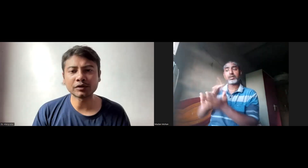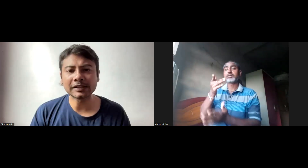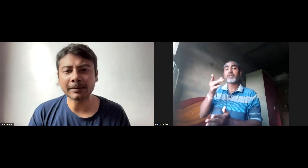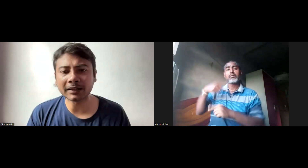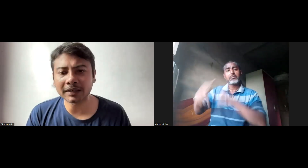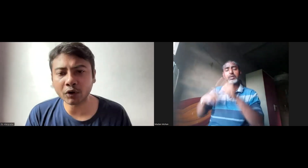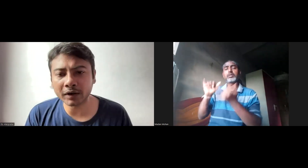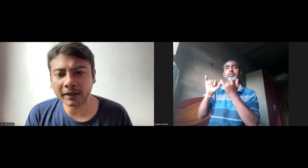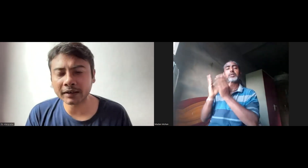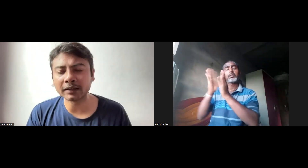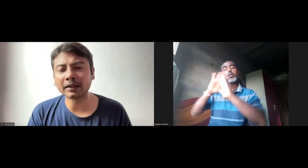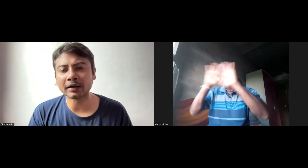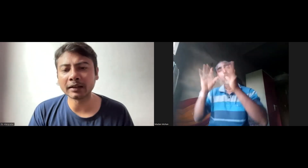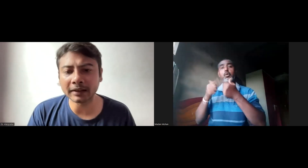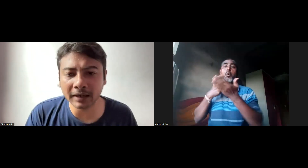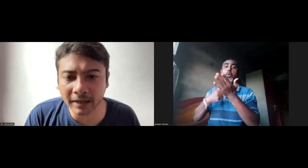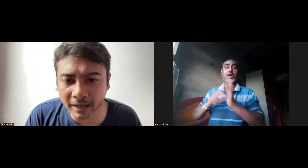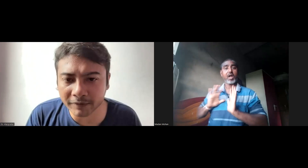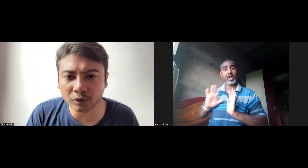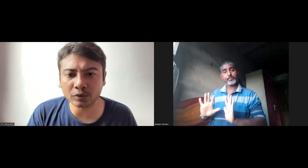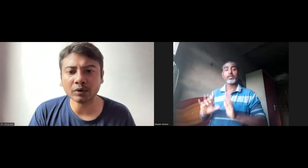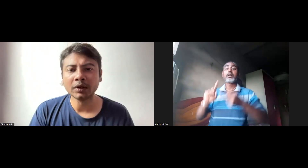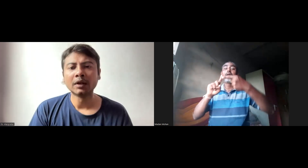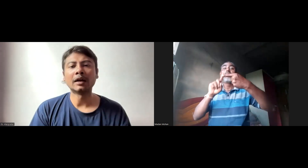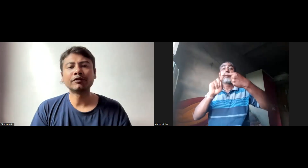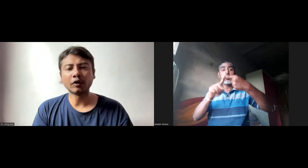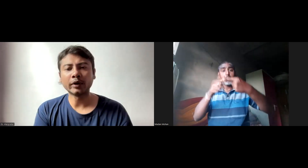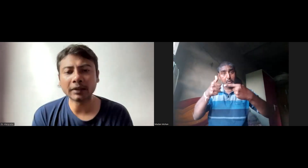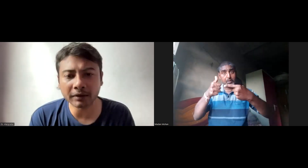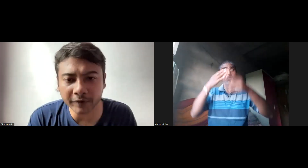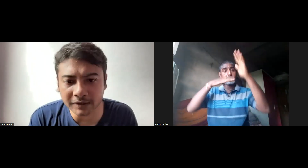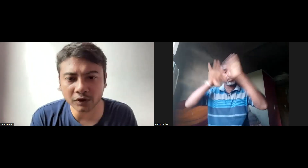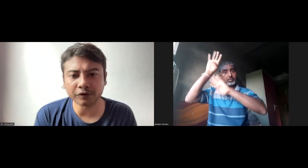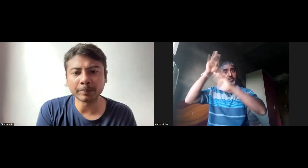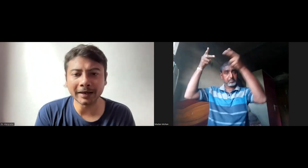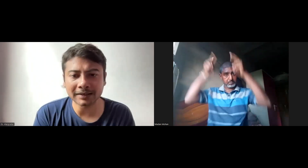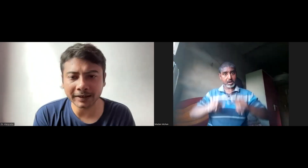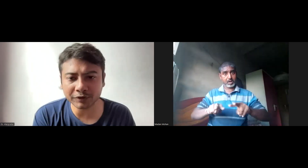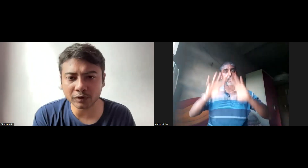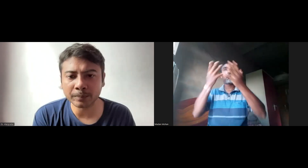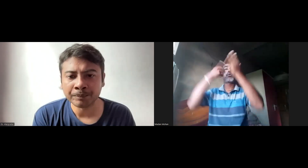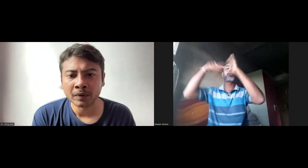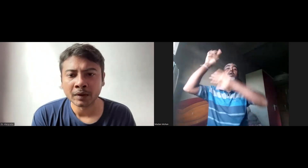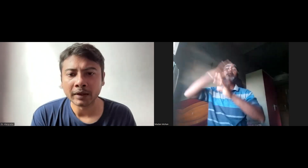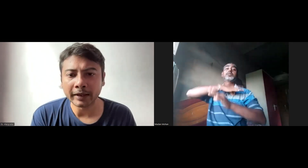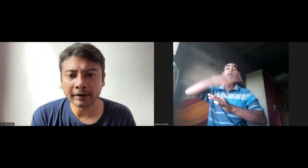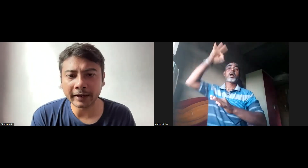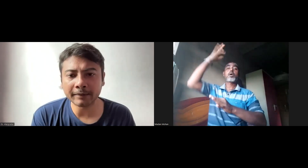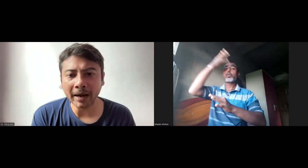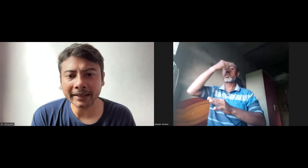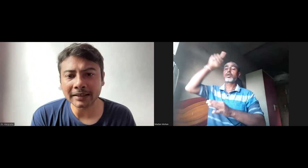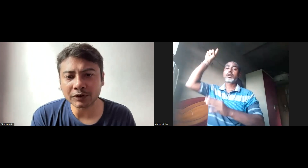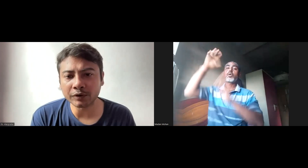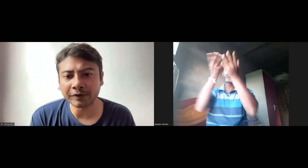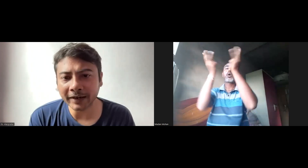So as you can see, Mataji, I've already taken a Dikha, I have a Guru. I'm following the ways of a pious life. So